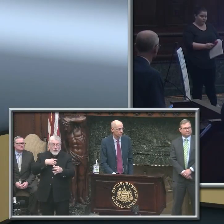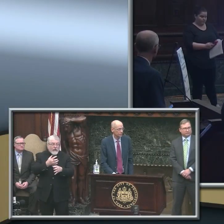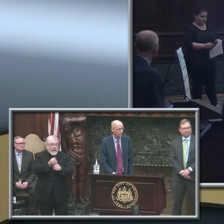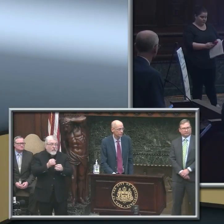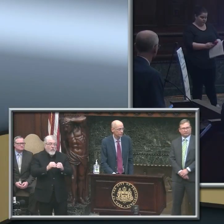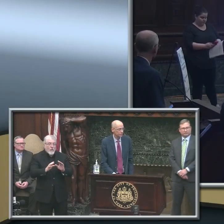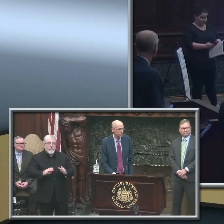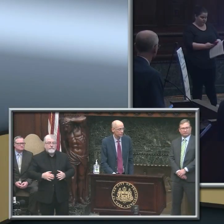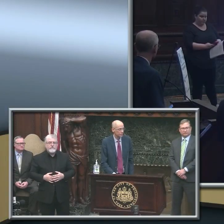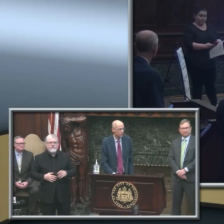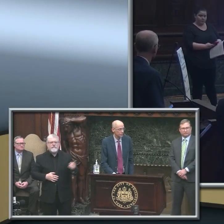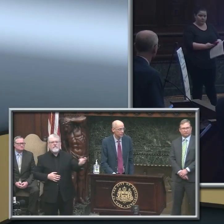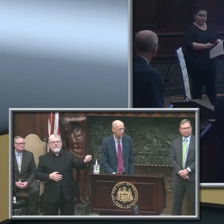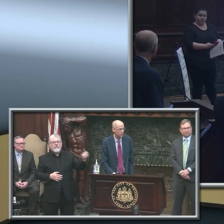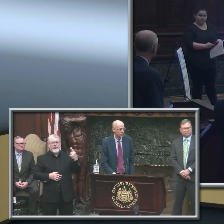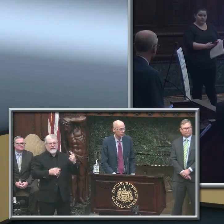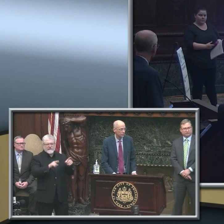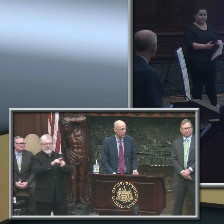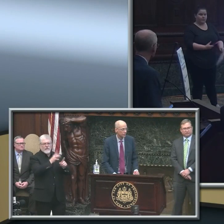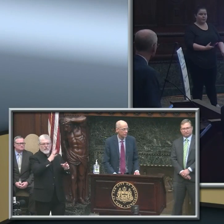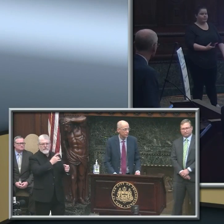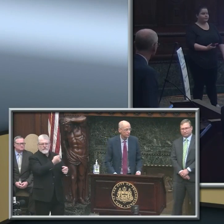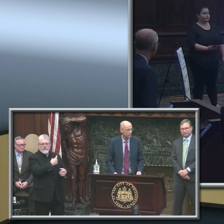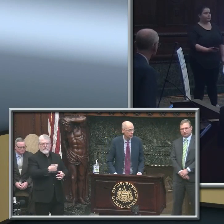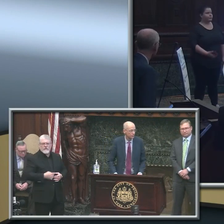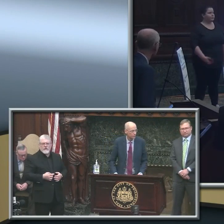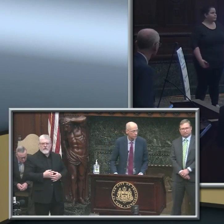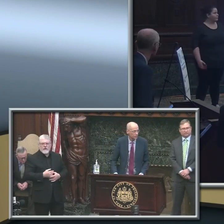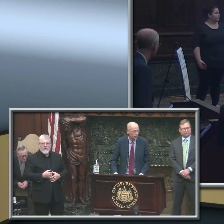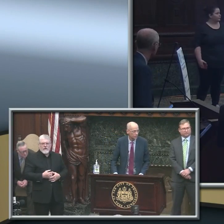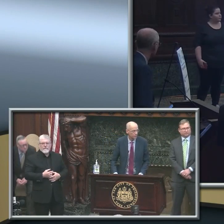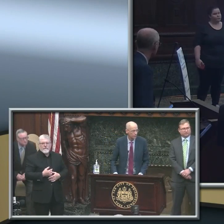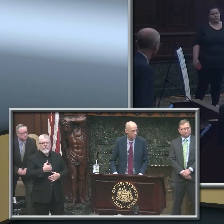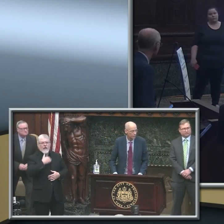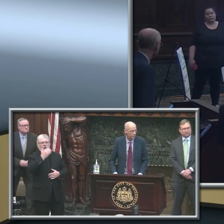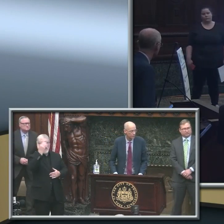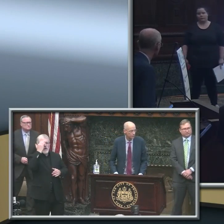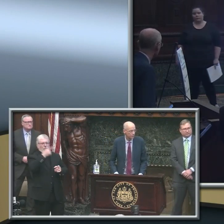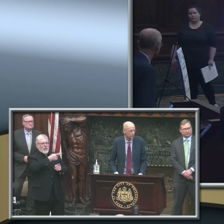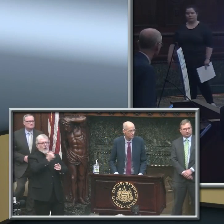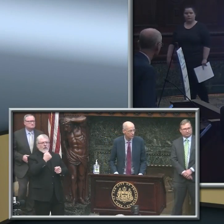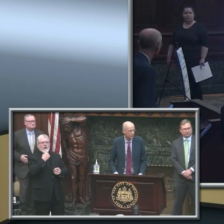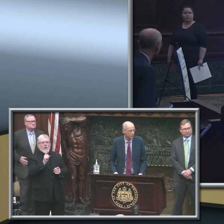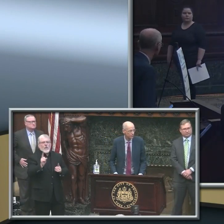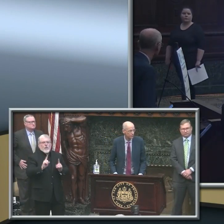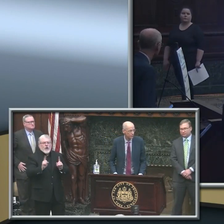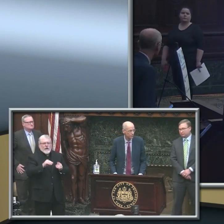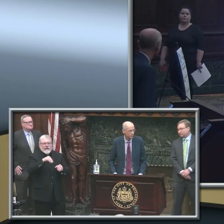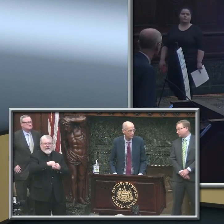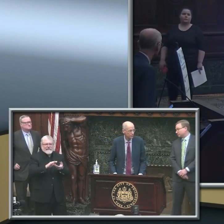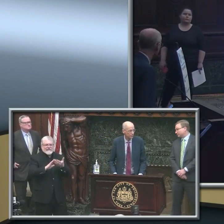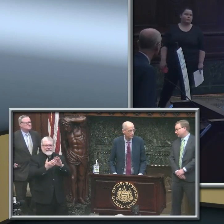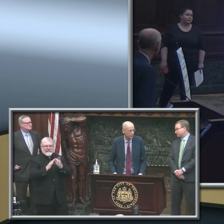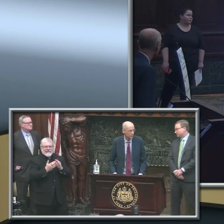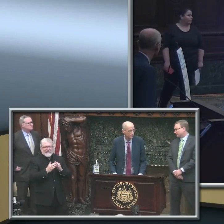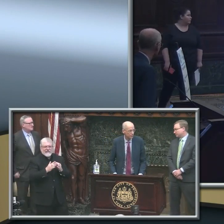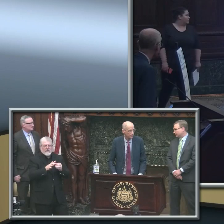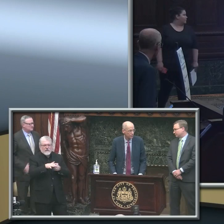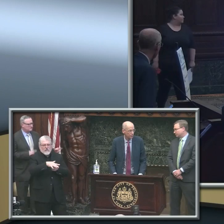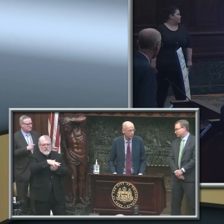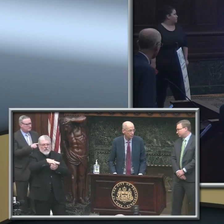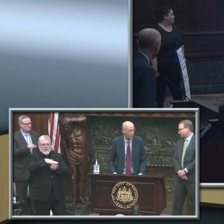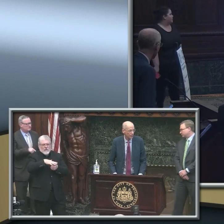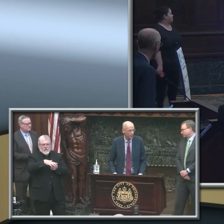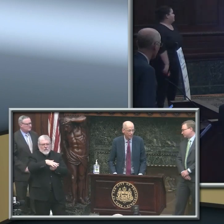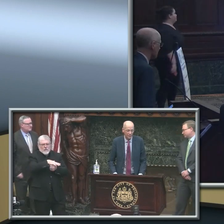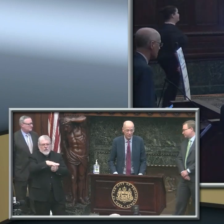know in the past you haven't wanted to say, but could you give us a rough idea of the geographic areas in which the positive